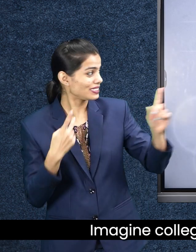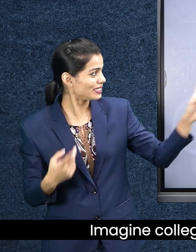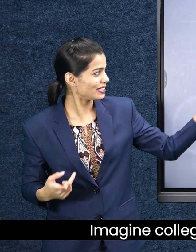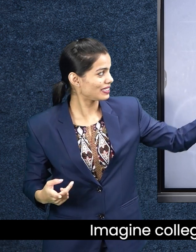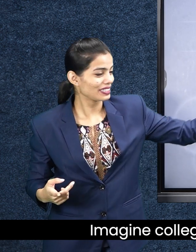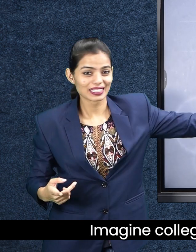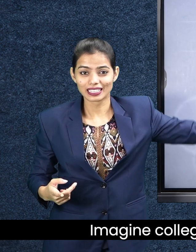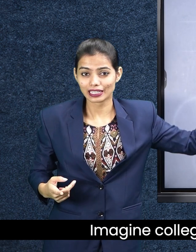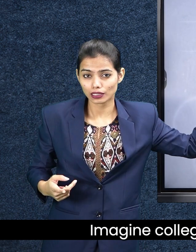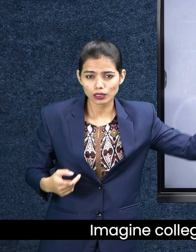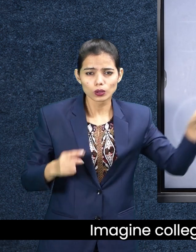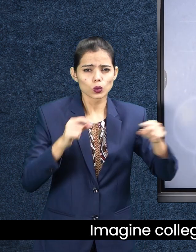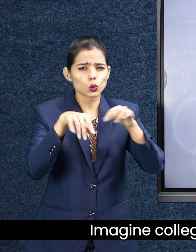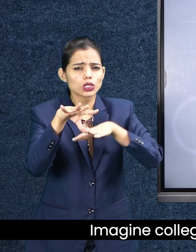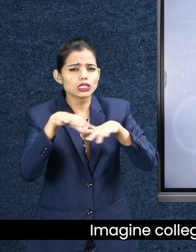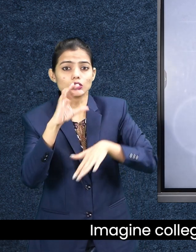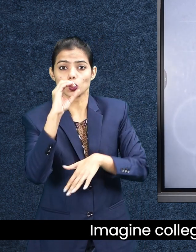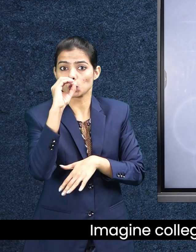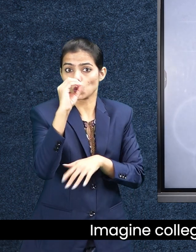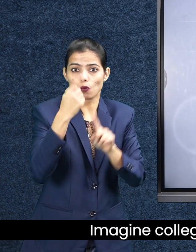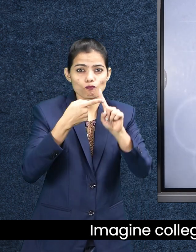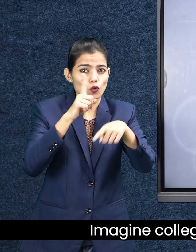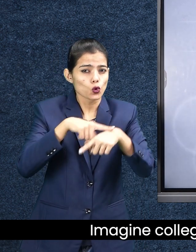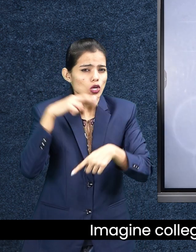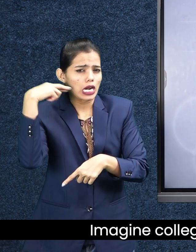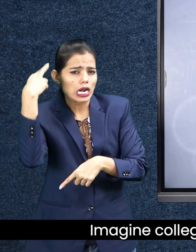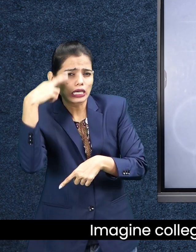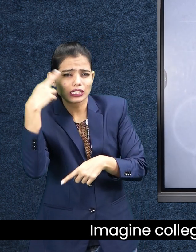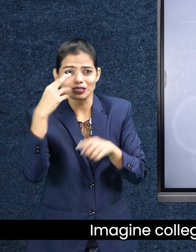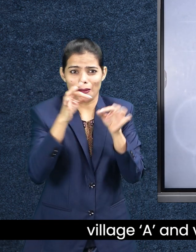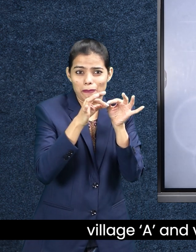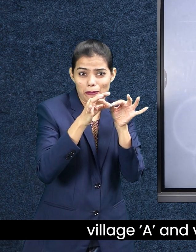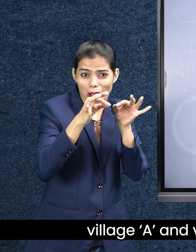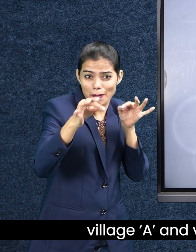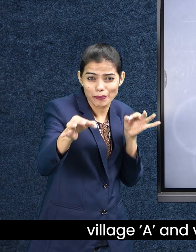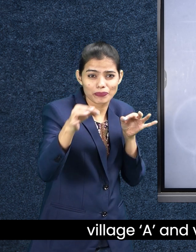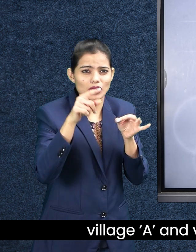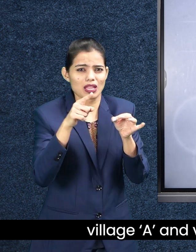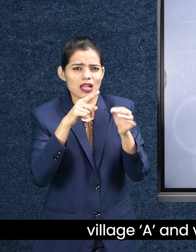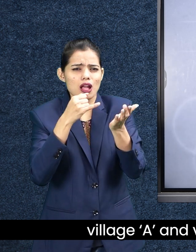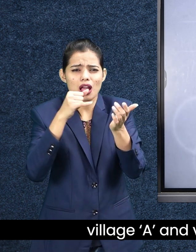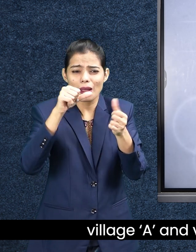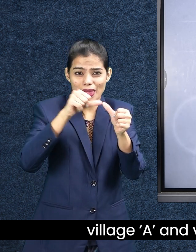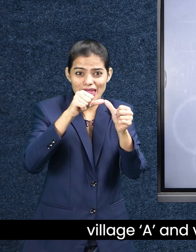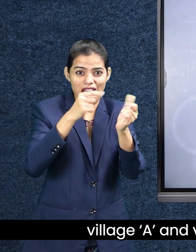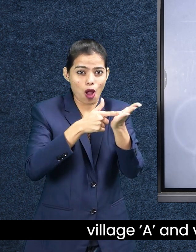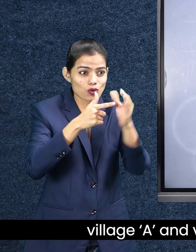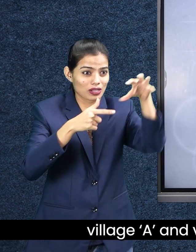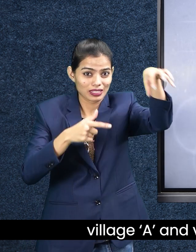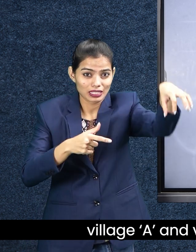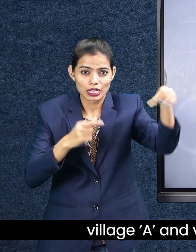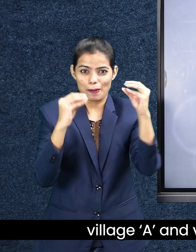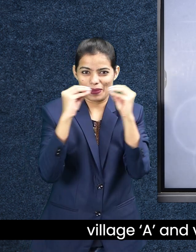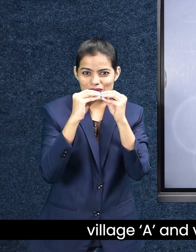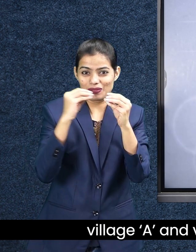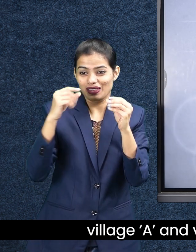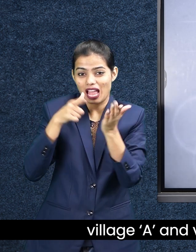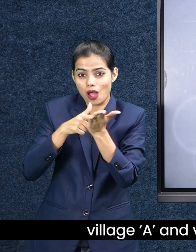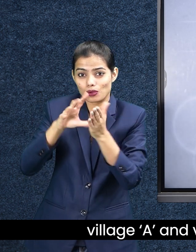Imagine college has origin 0 from which the distance of village A and village B are respectively x1